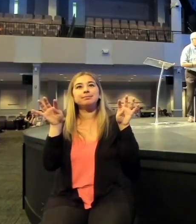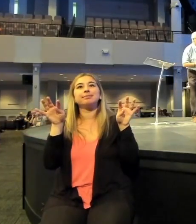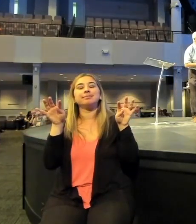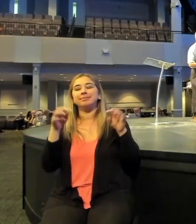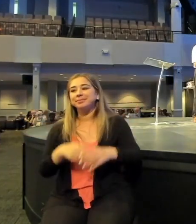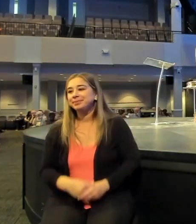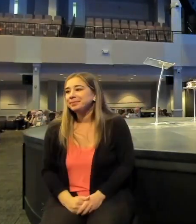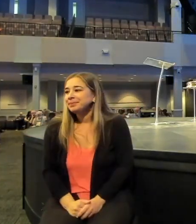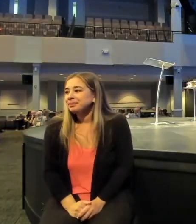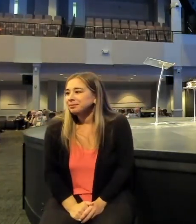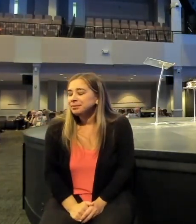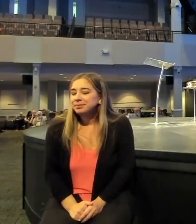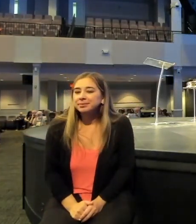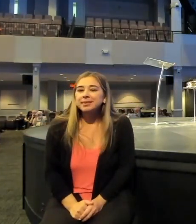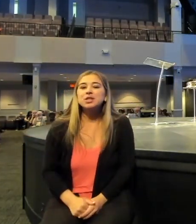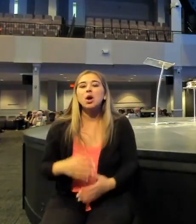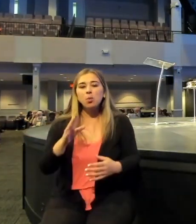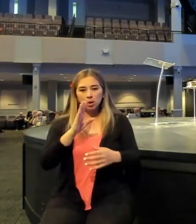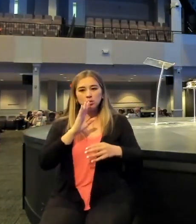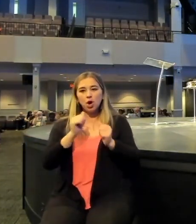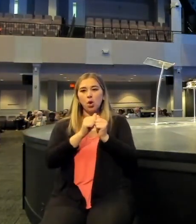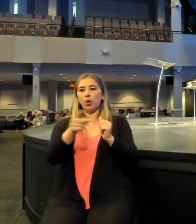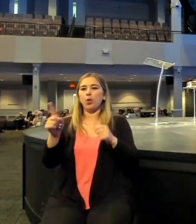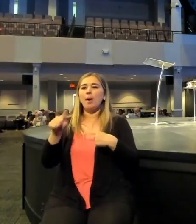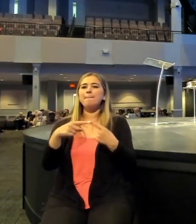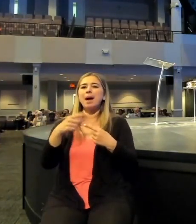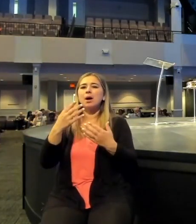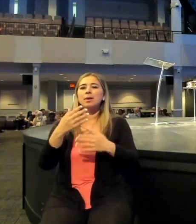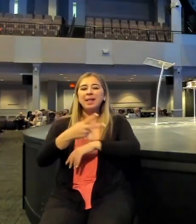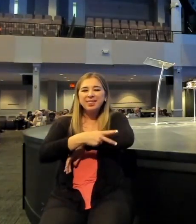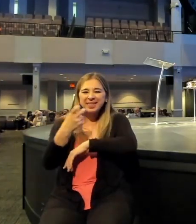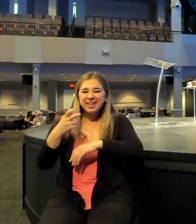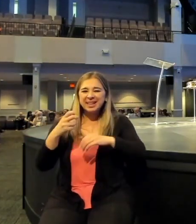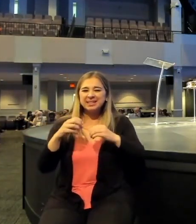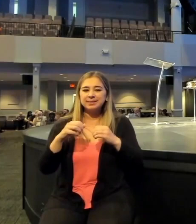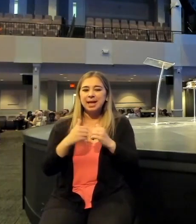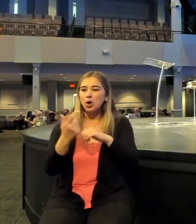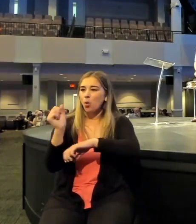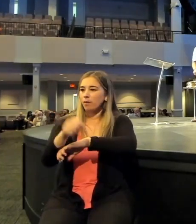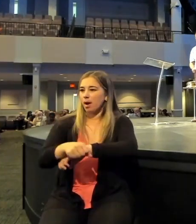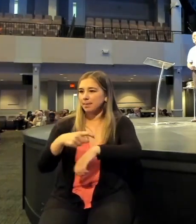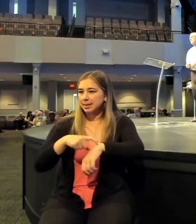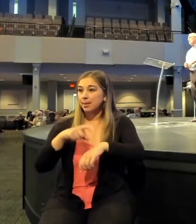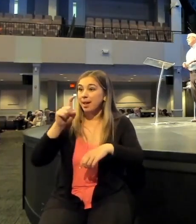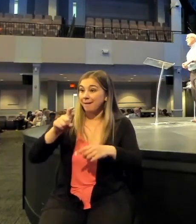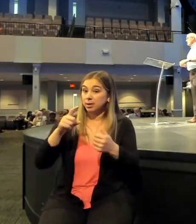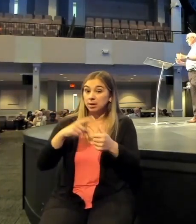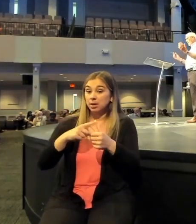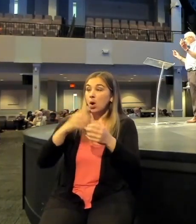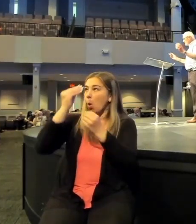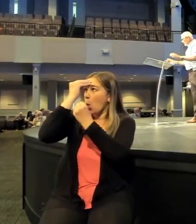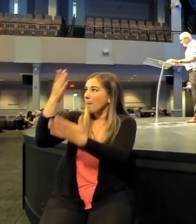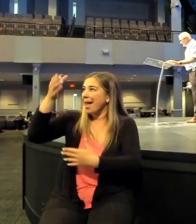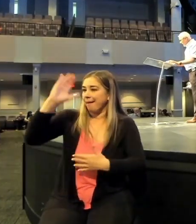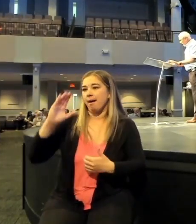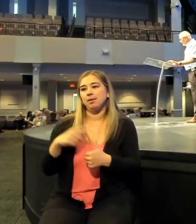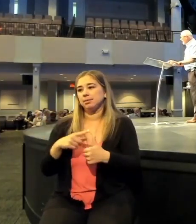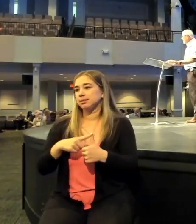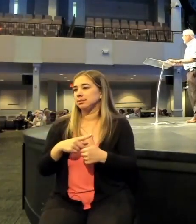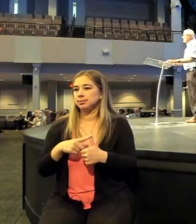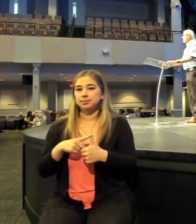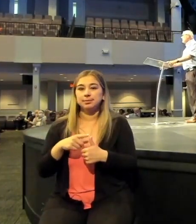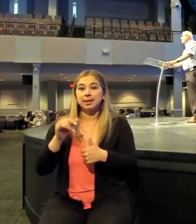okay? So I'm going to talk to you about some thieves. How do you overcome some thieves of time? Number one, you got to obey God, okay? That's where it all starts.